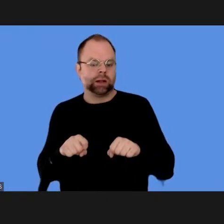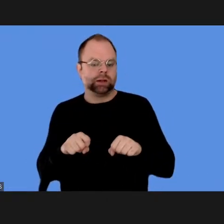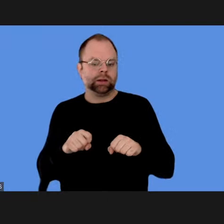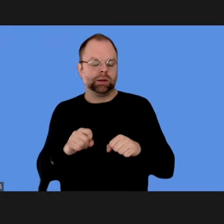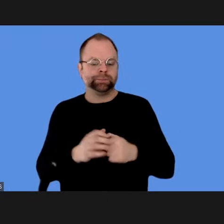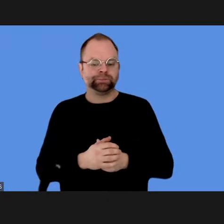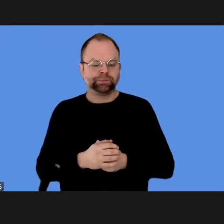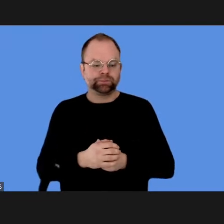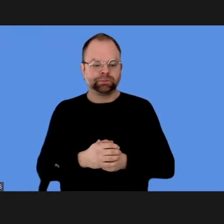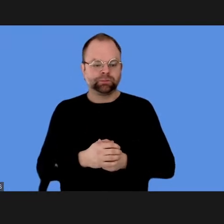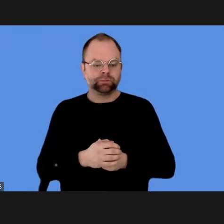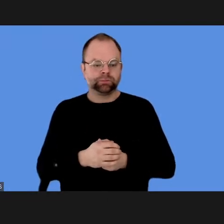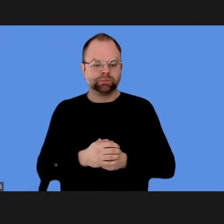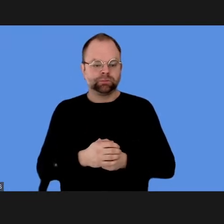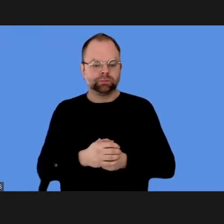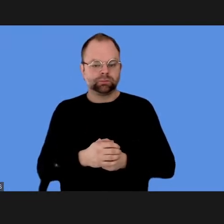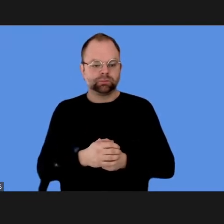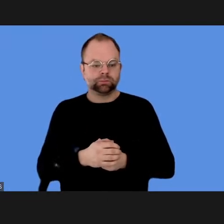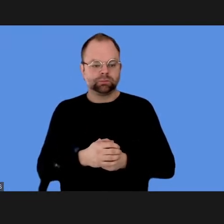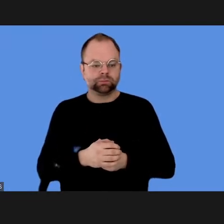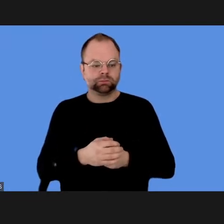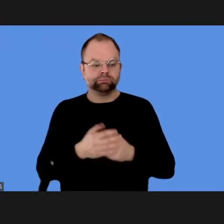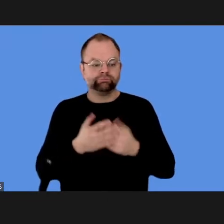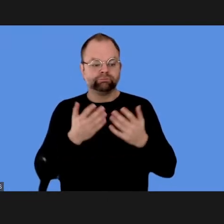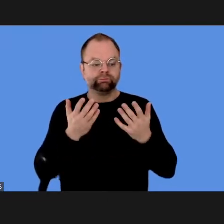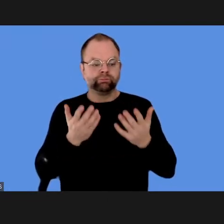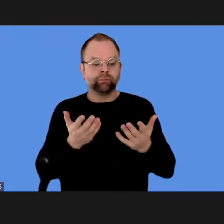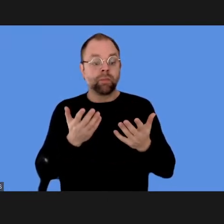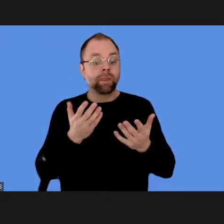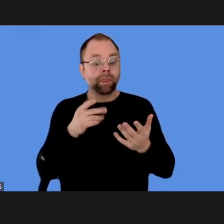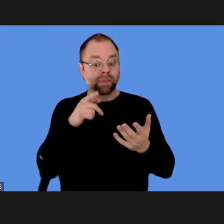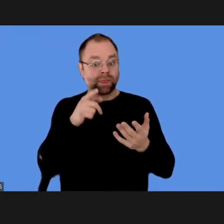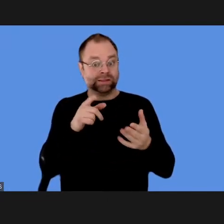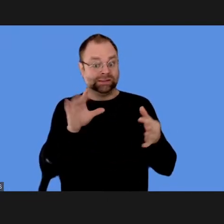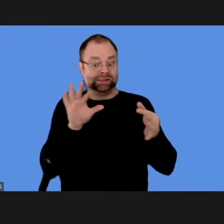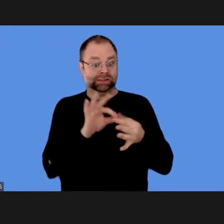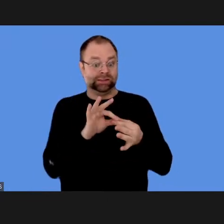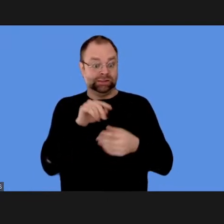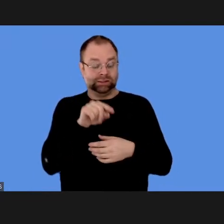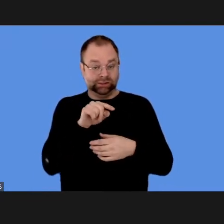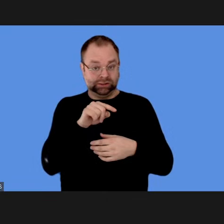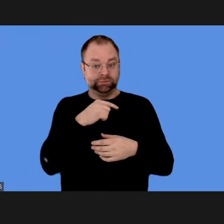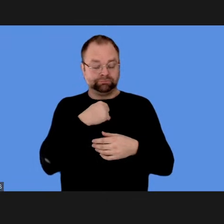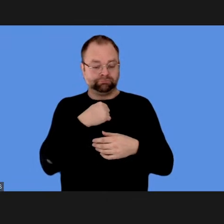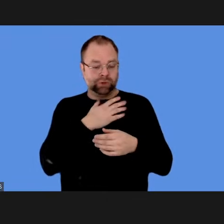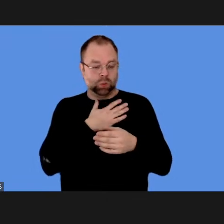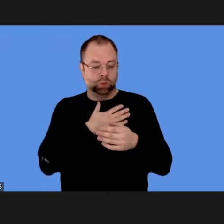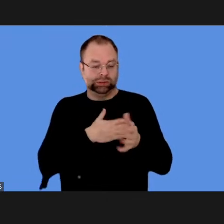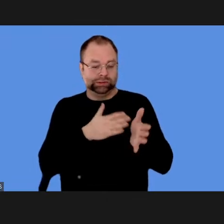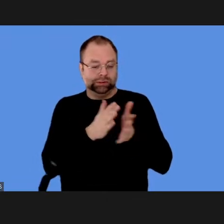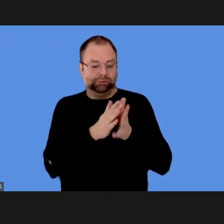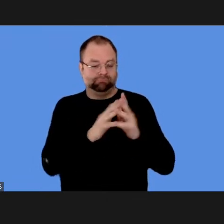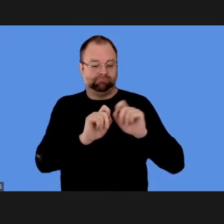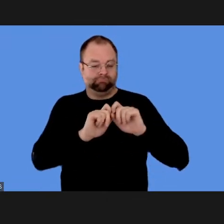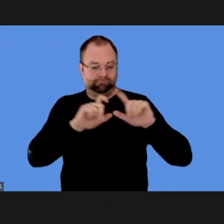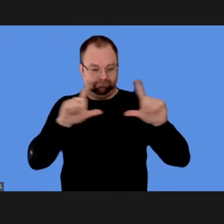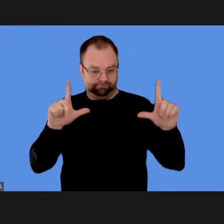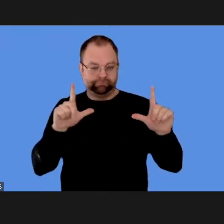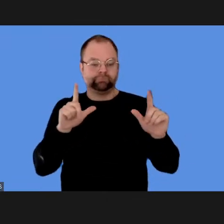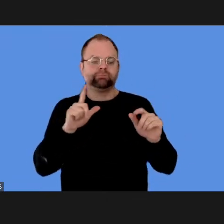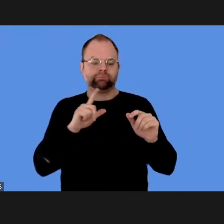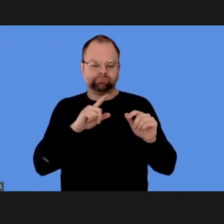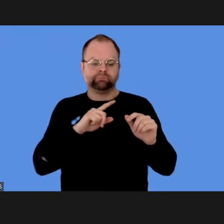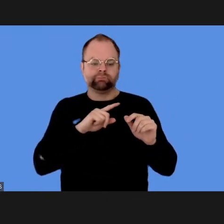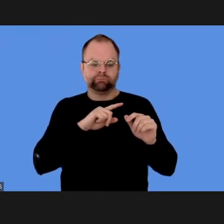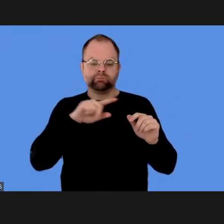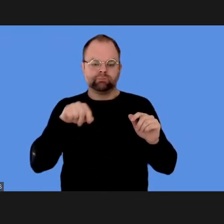before the tea break, we were discussing about the domestication of SDGs, not only domesticating in the